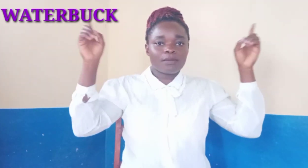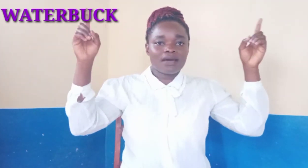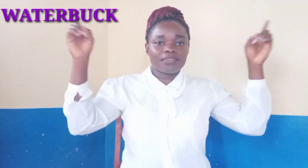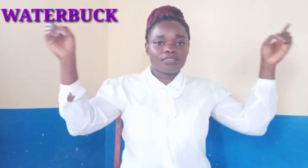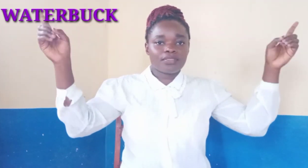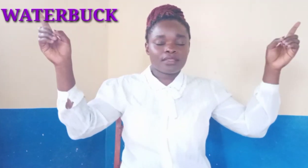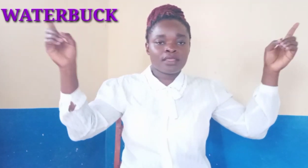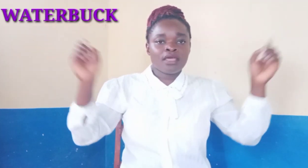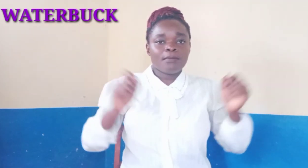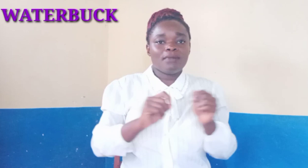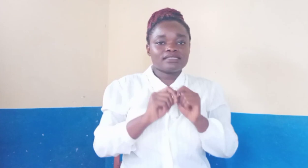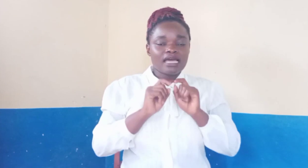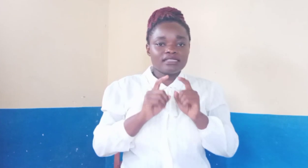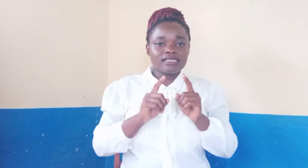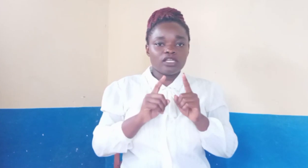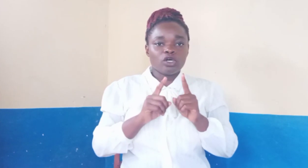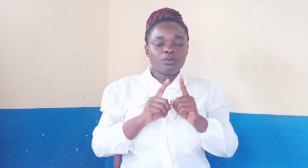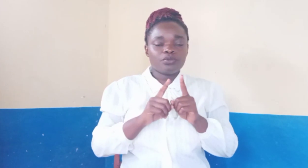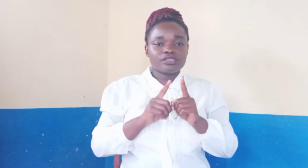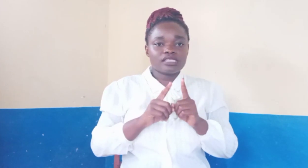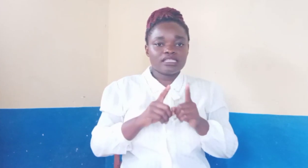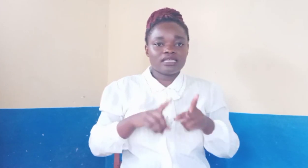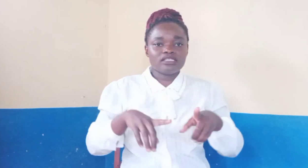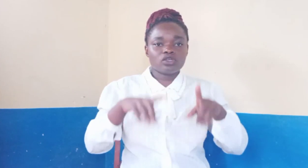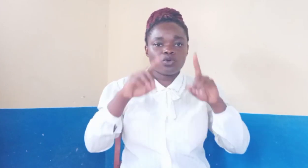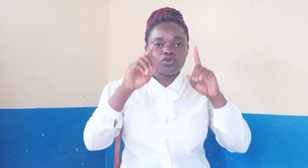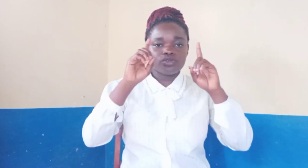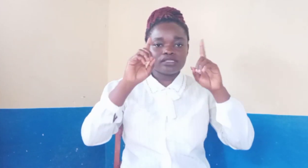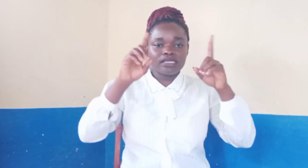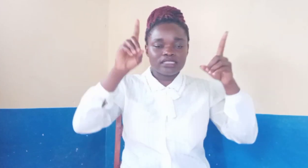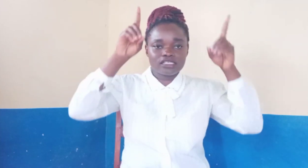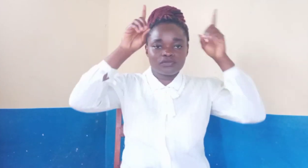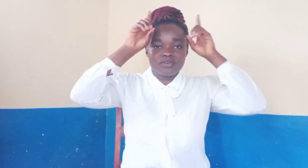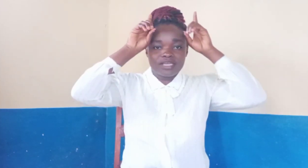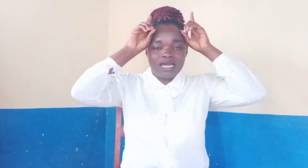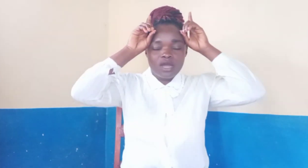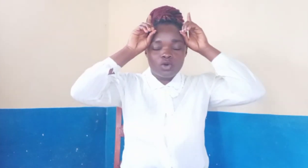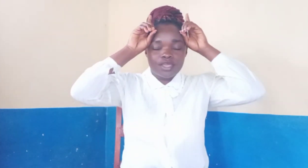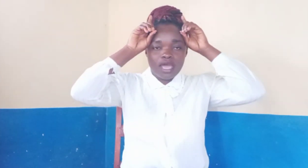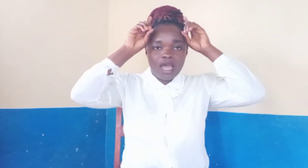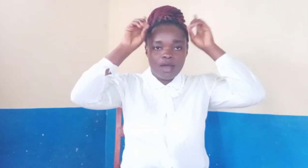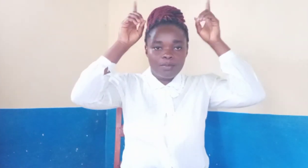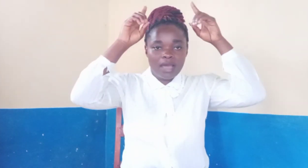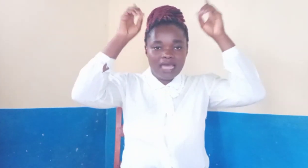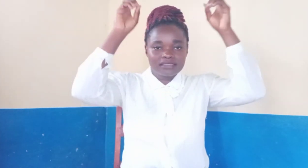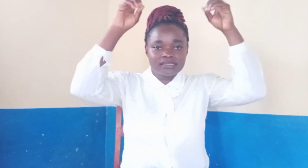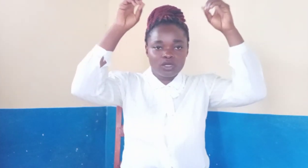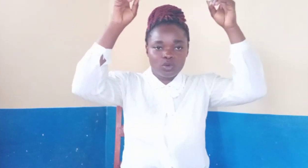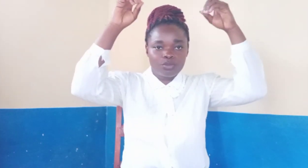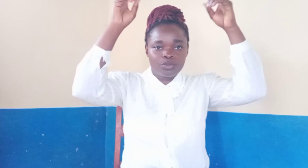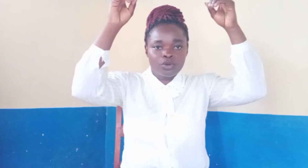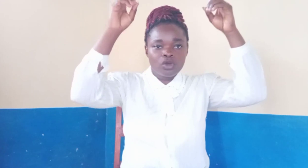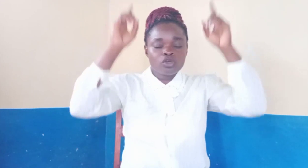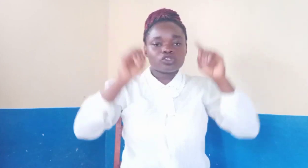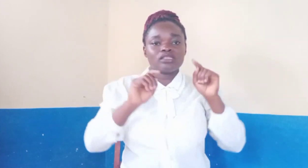Water bath. But antelope, we say that we use the index finger going up, antelope. So there